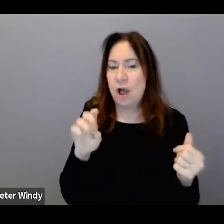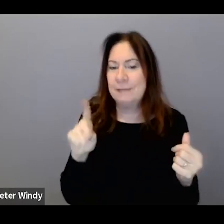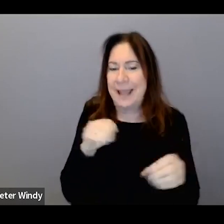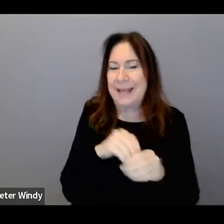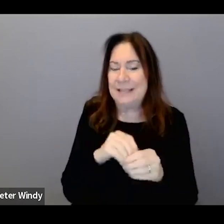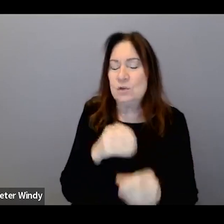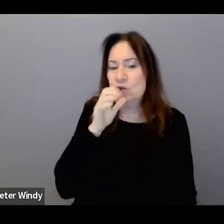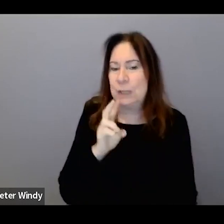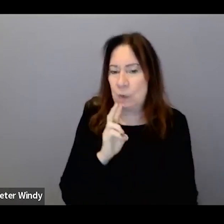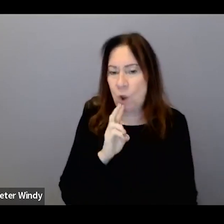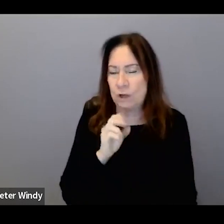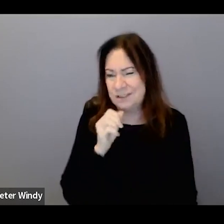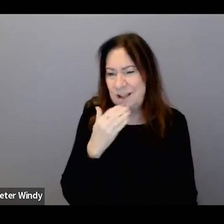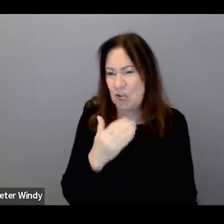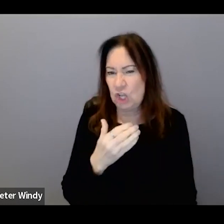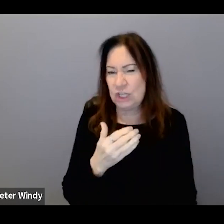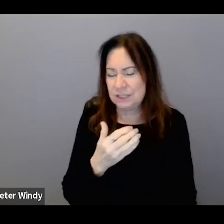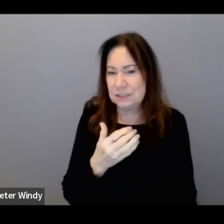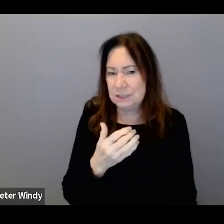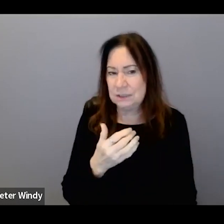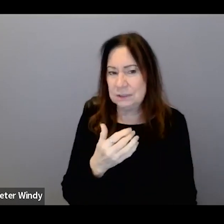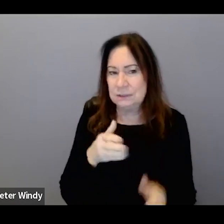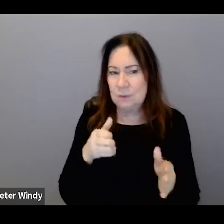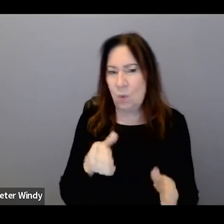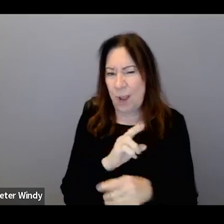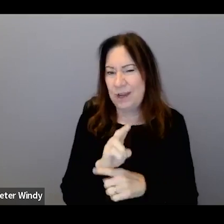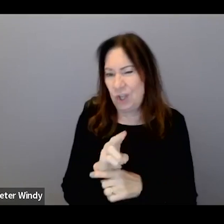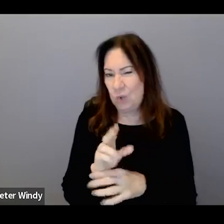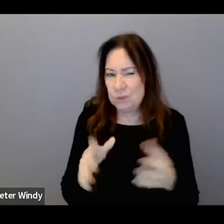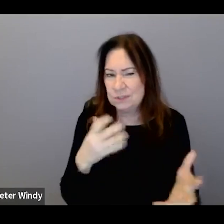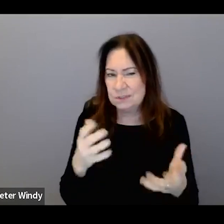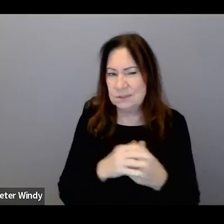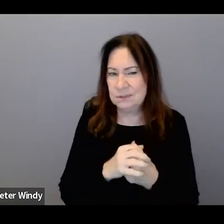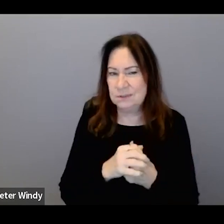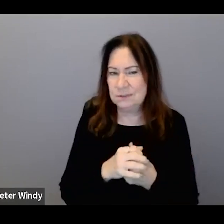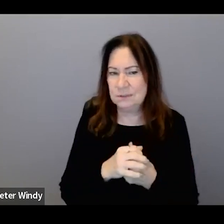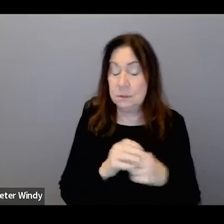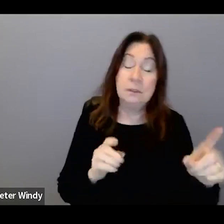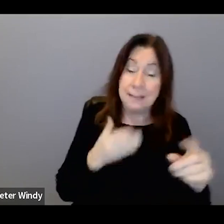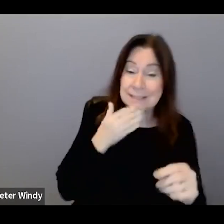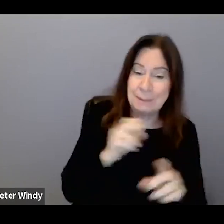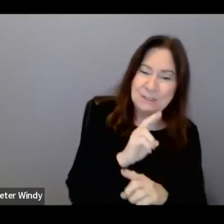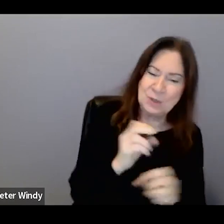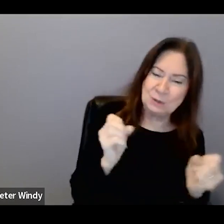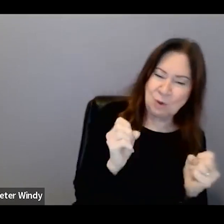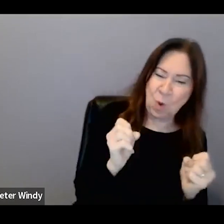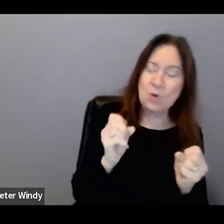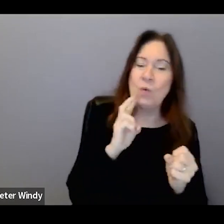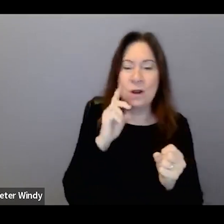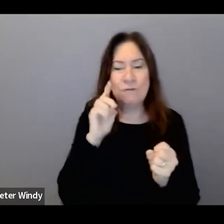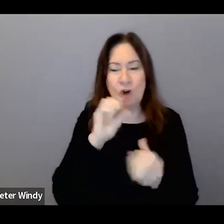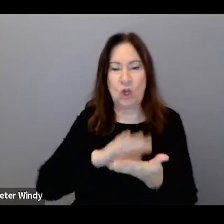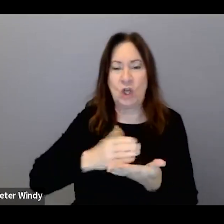water. So it's just not a good way to use for it. It's best to use cold water for any type of cooking